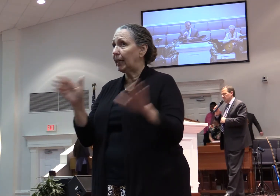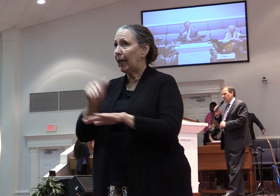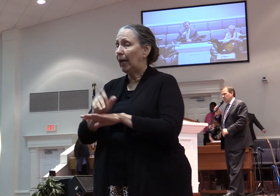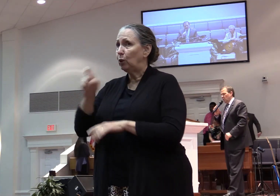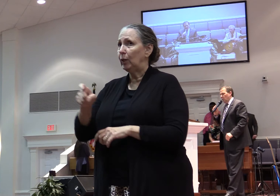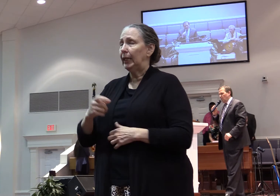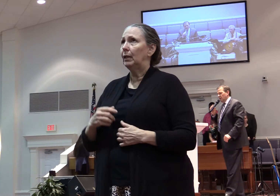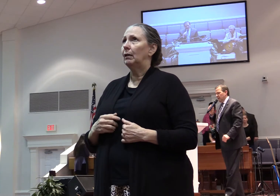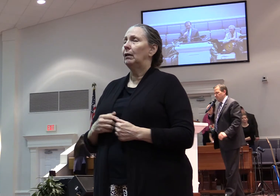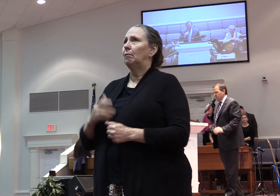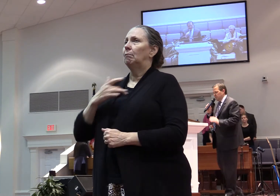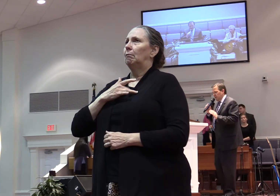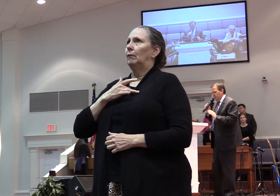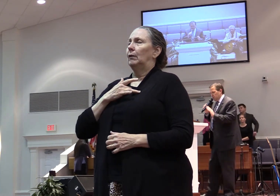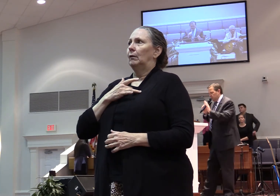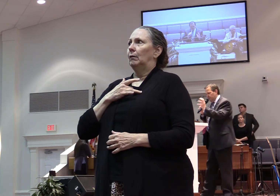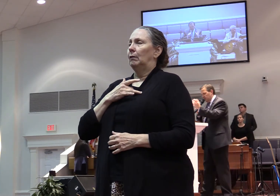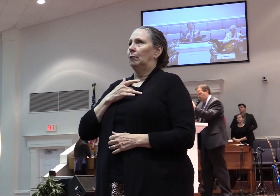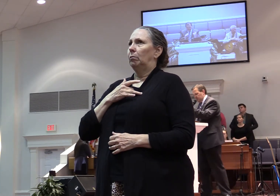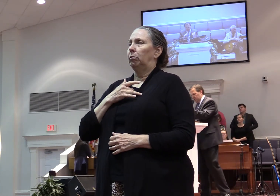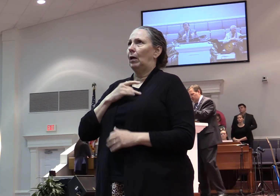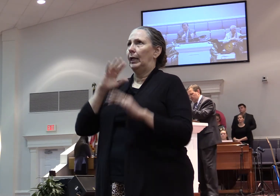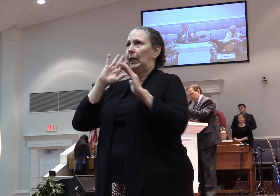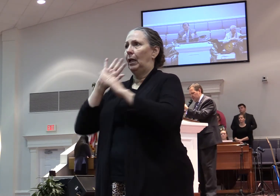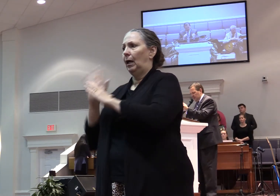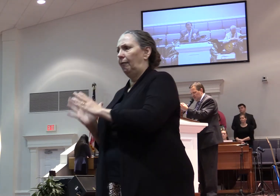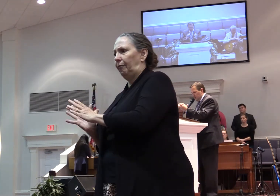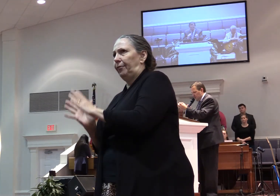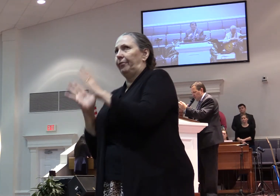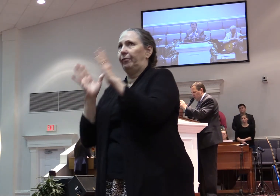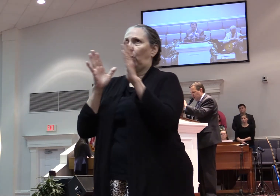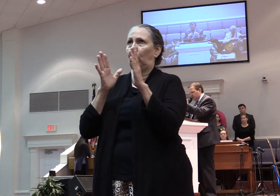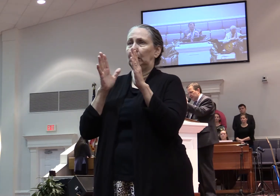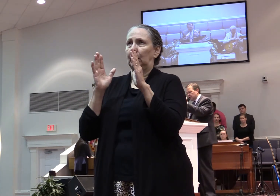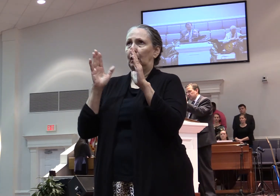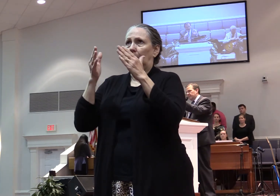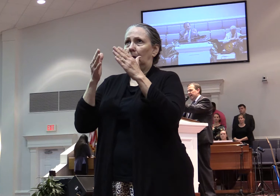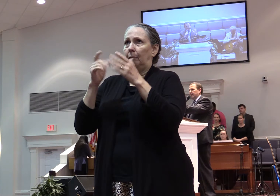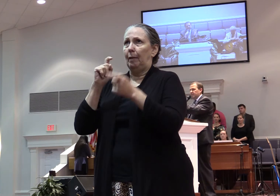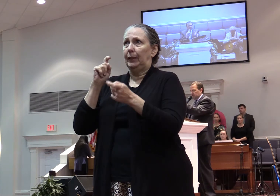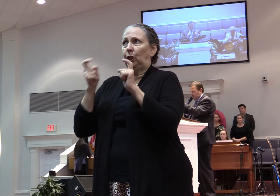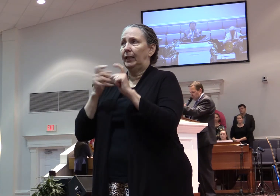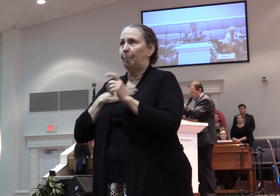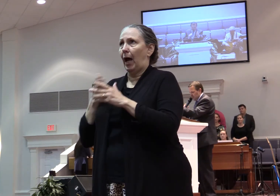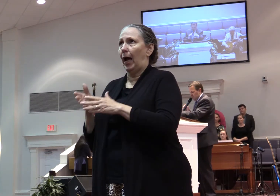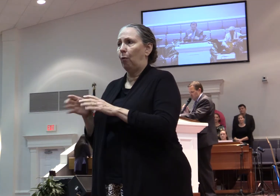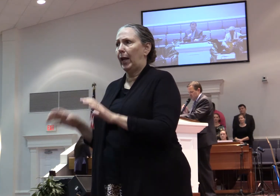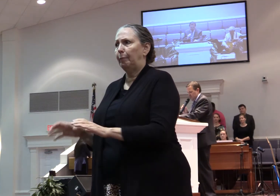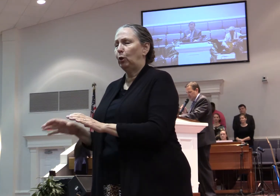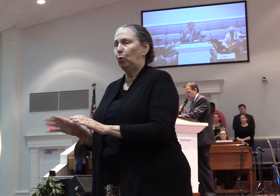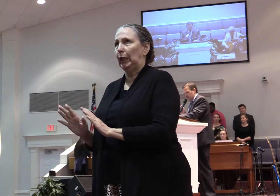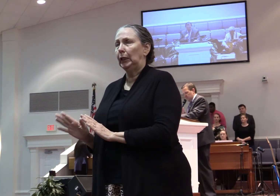needs to walk out of this place refocused. Yes. Maybe you need to change the path that you're currently